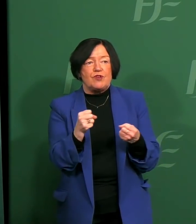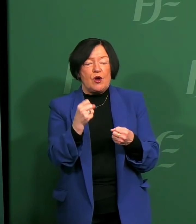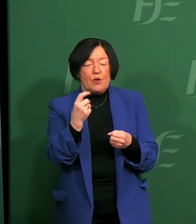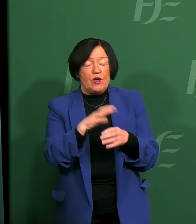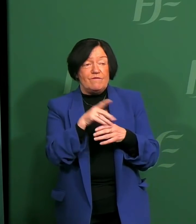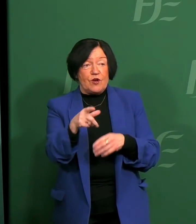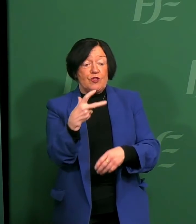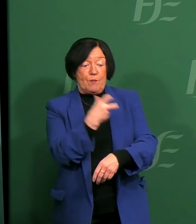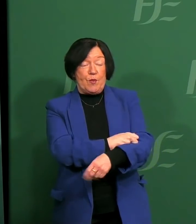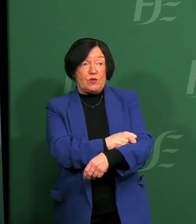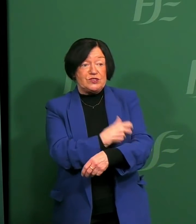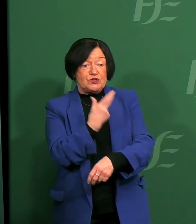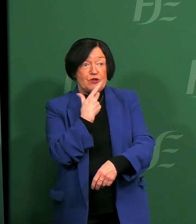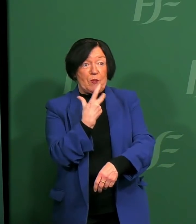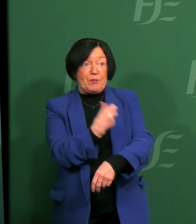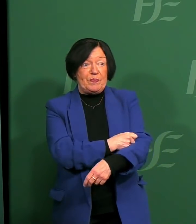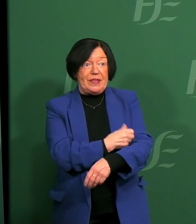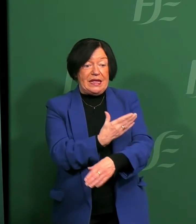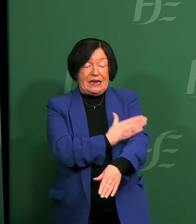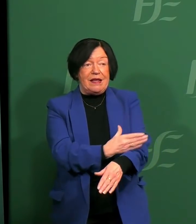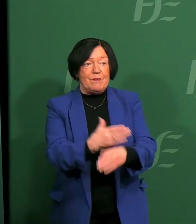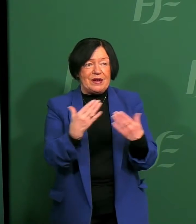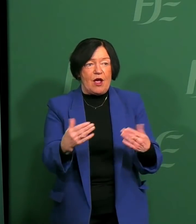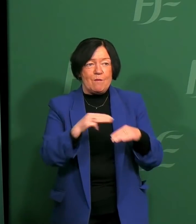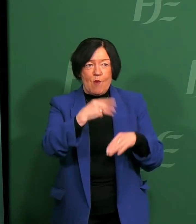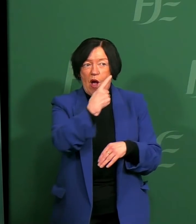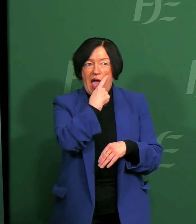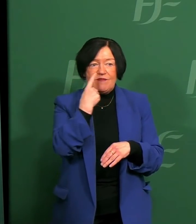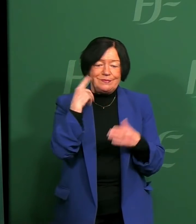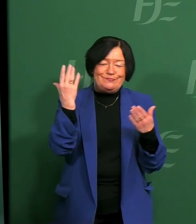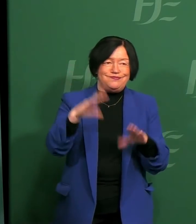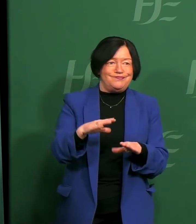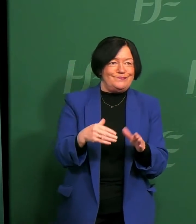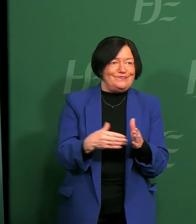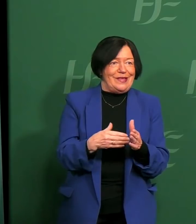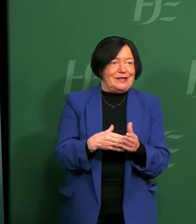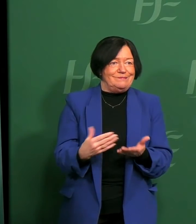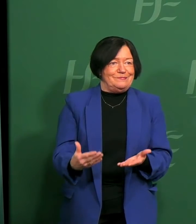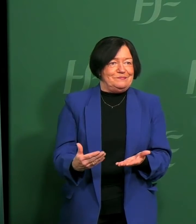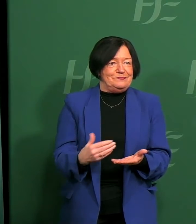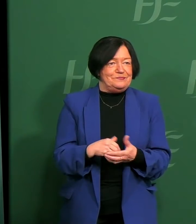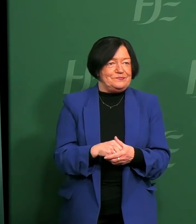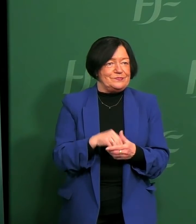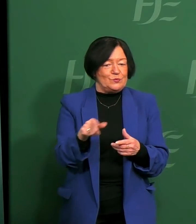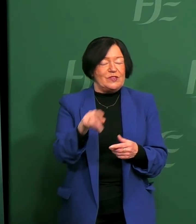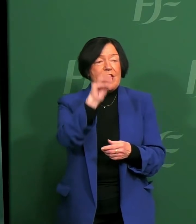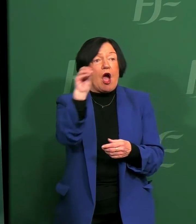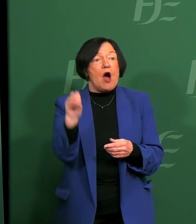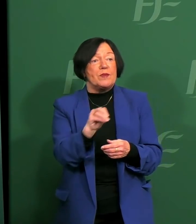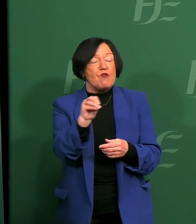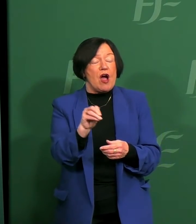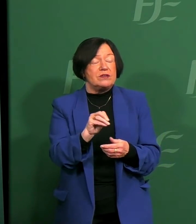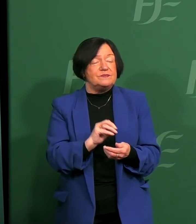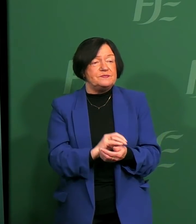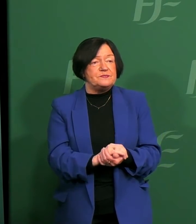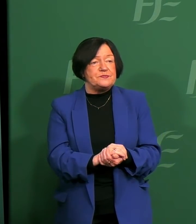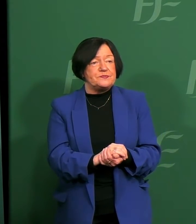for boosters initially, and it's certainly more evidence has proven it. with the Omicron variant.